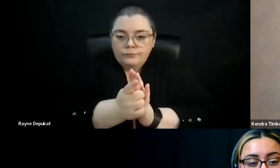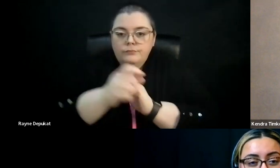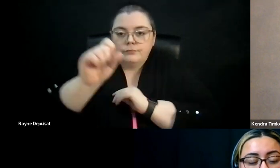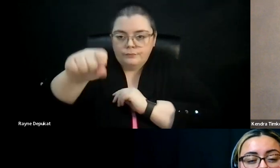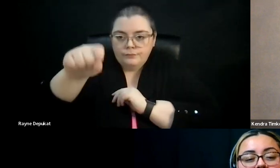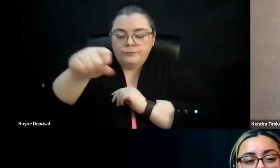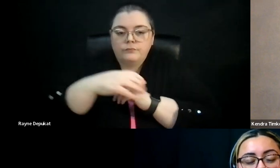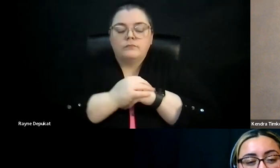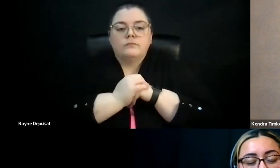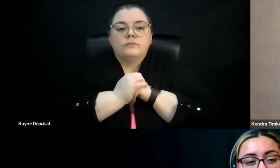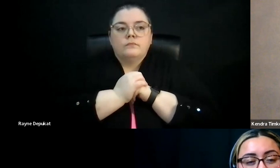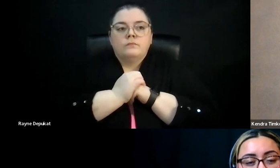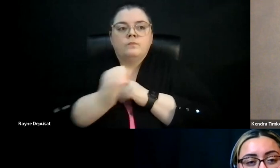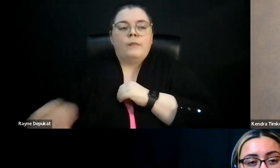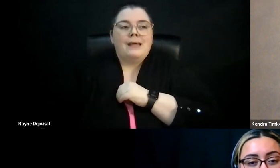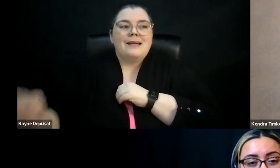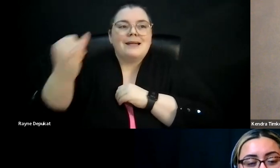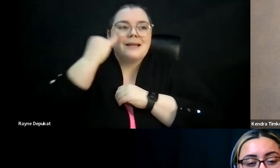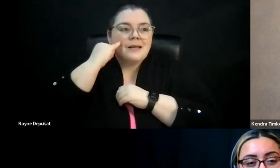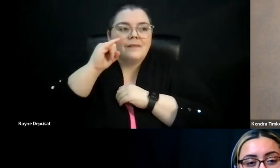So it will be attached to the minutes, yes.